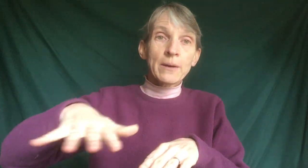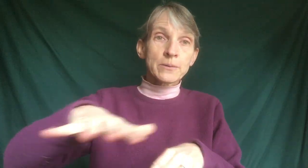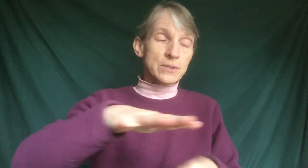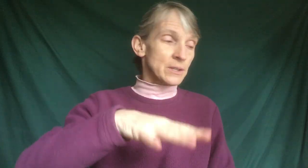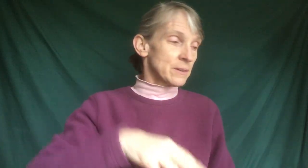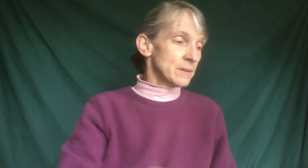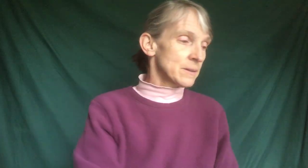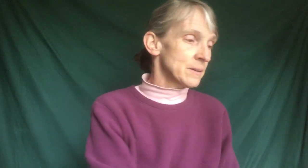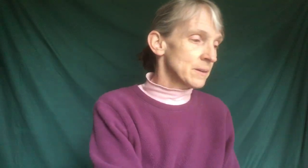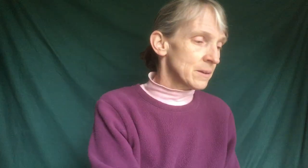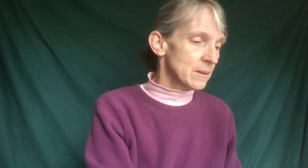ground.